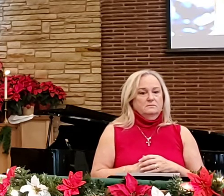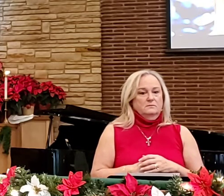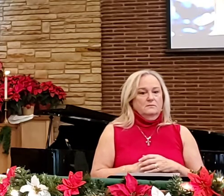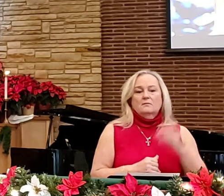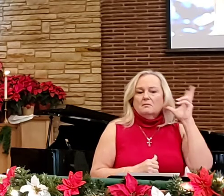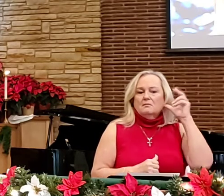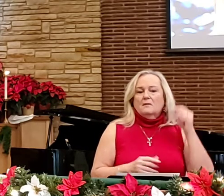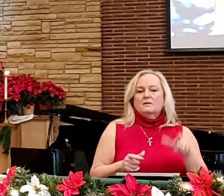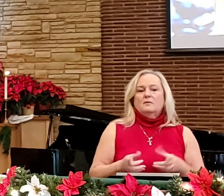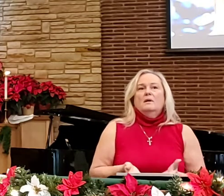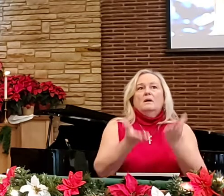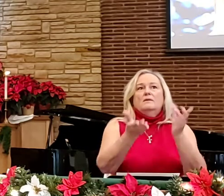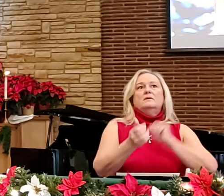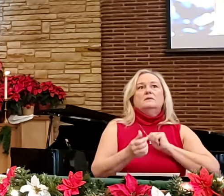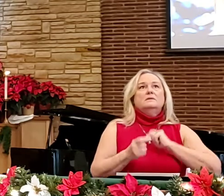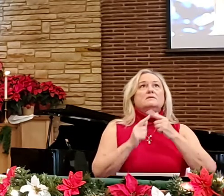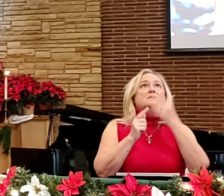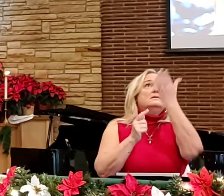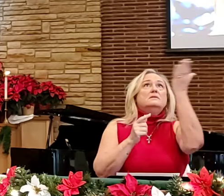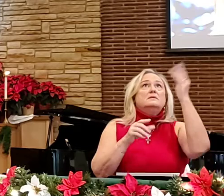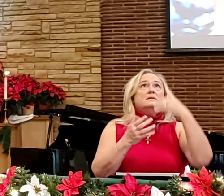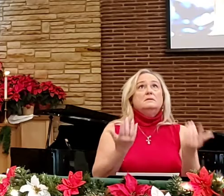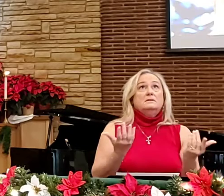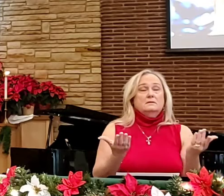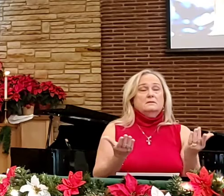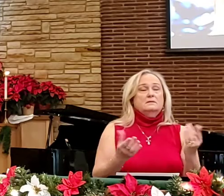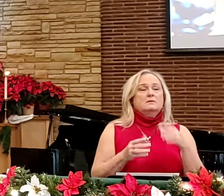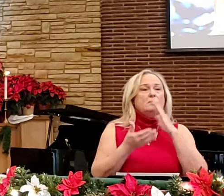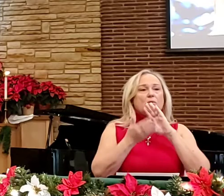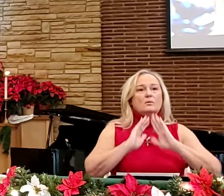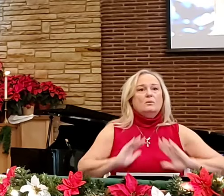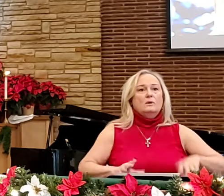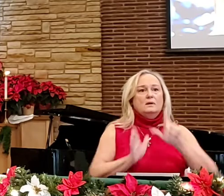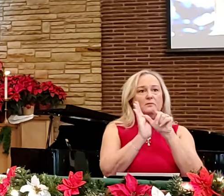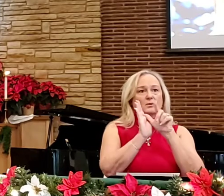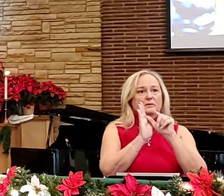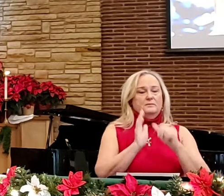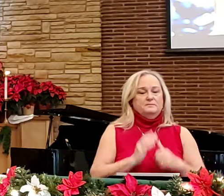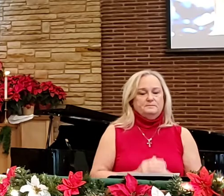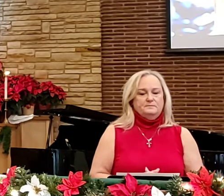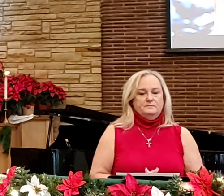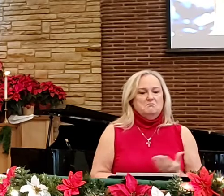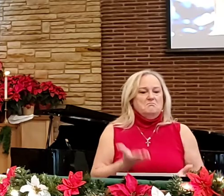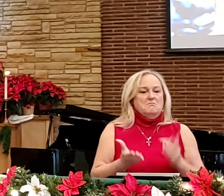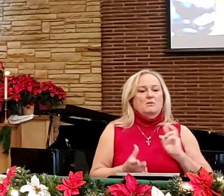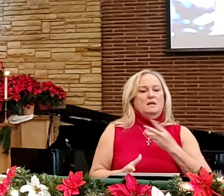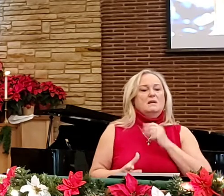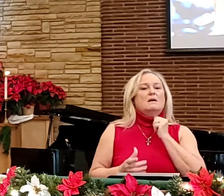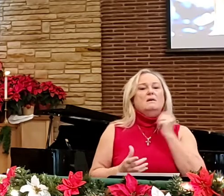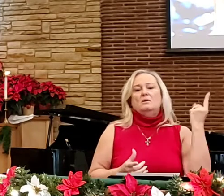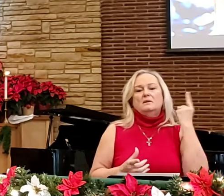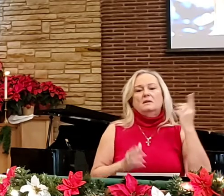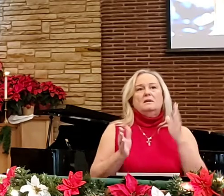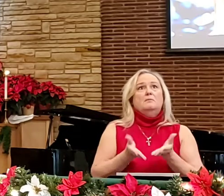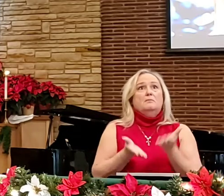And hear us as we offer ourselves to you in this quiet moment. May we not only offer